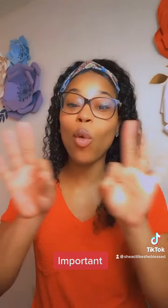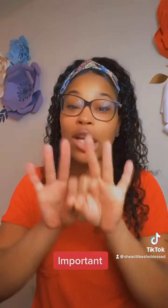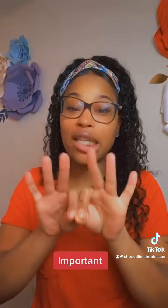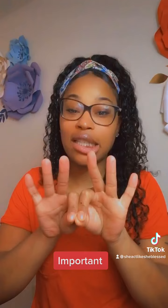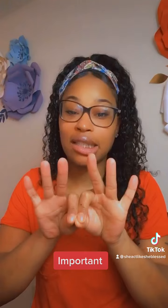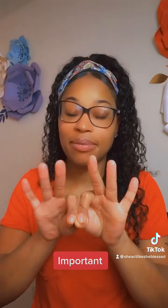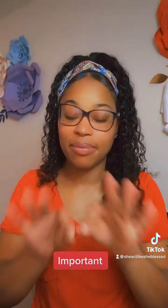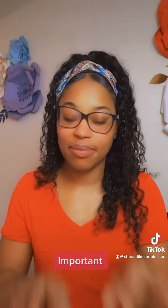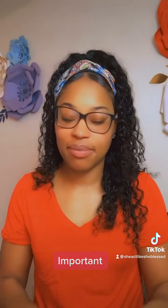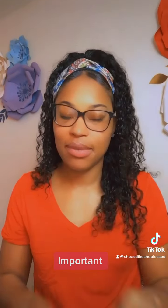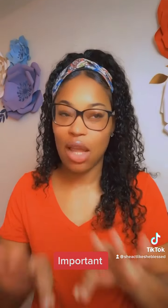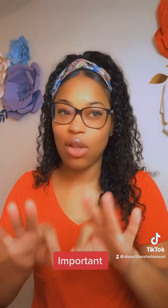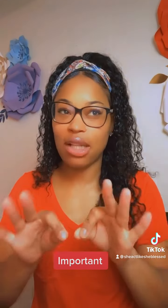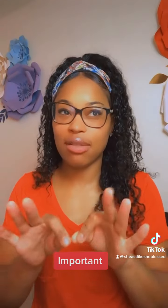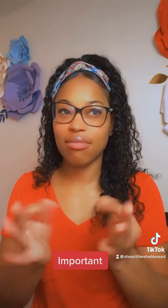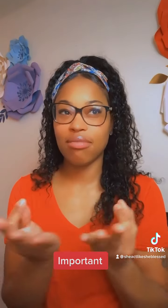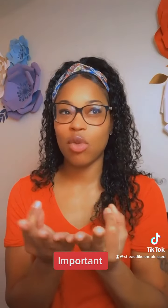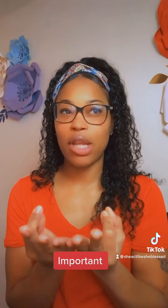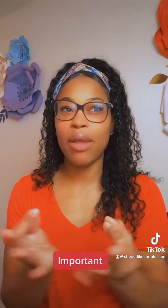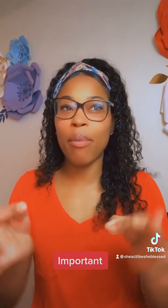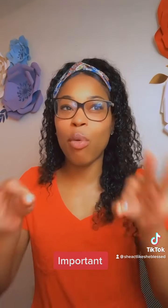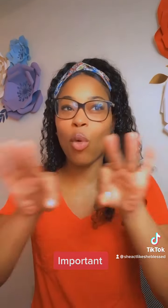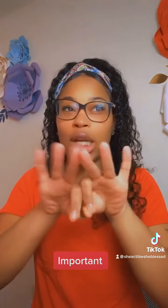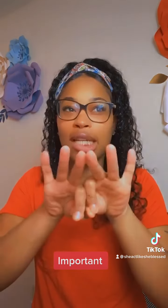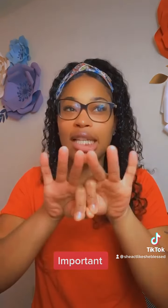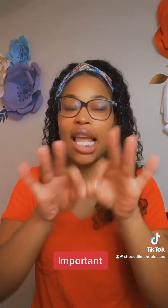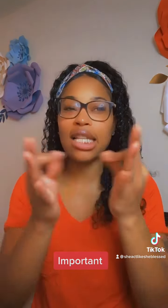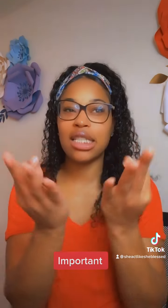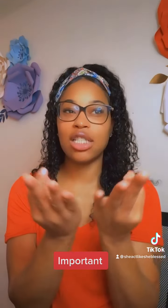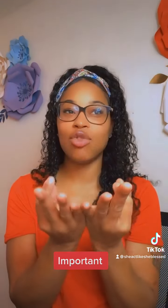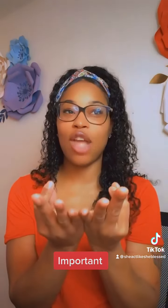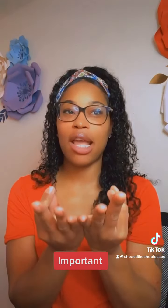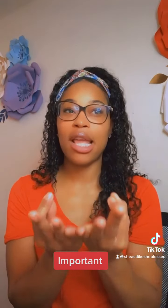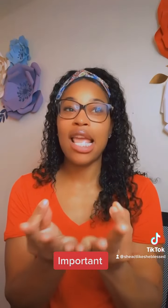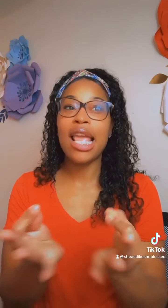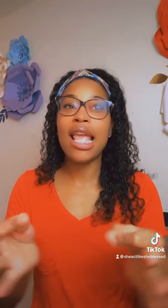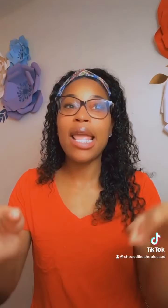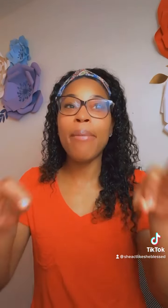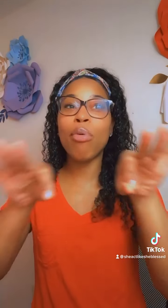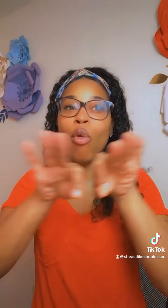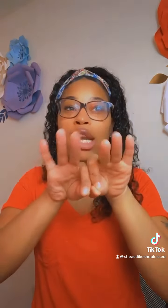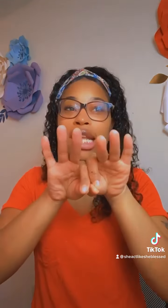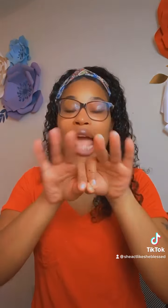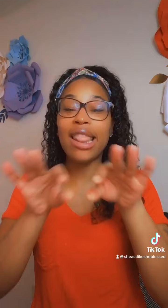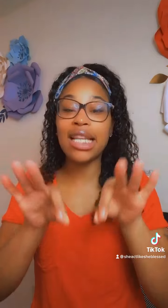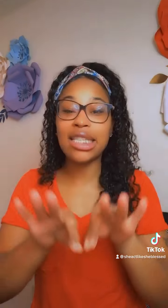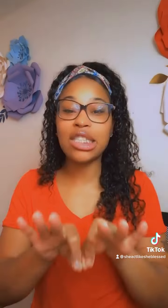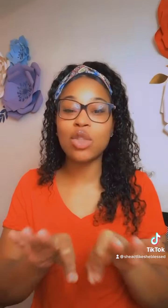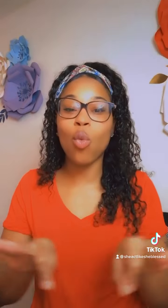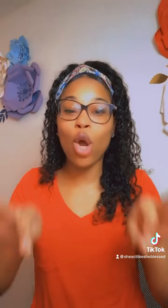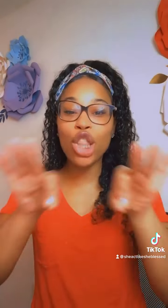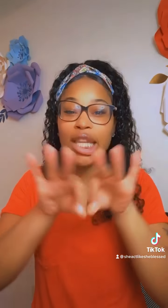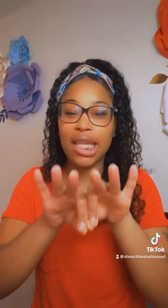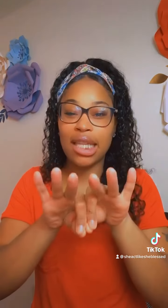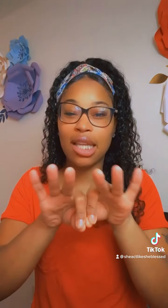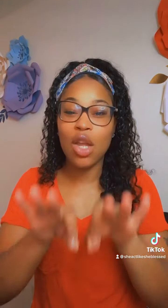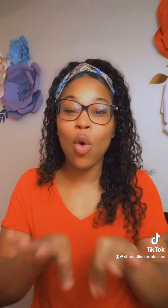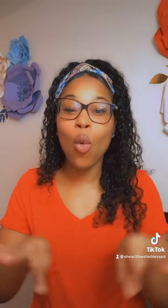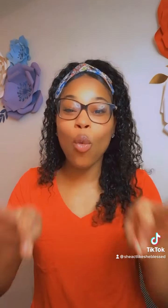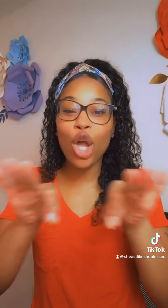Important. Okay. Important. Yeah, this is right. Important. I think this is worth it. Worth